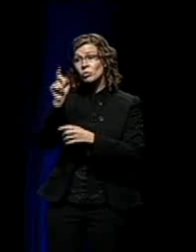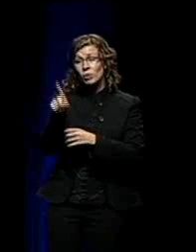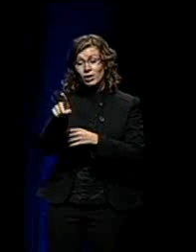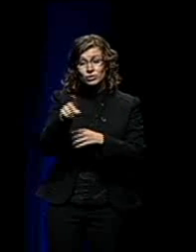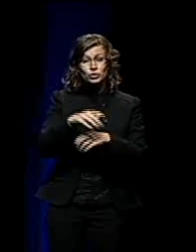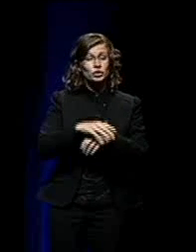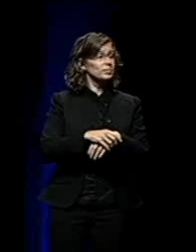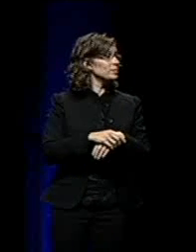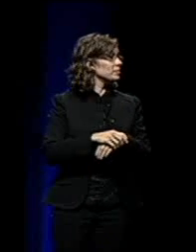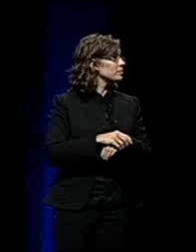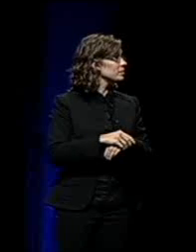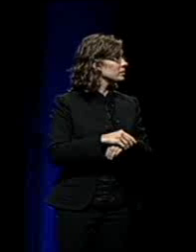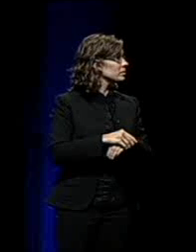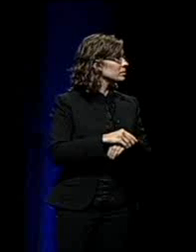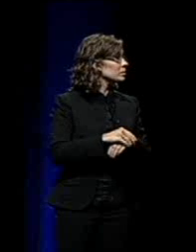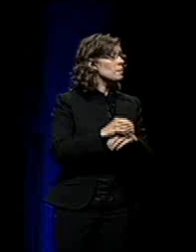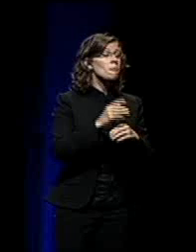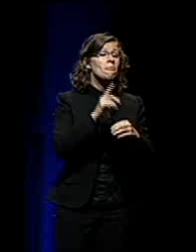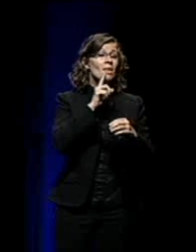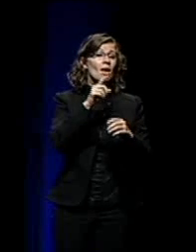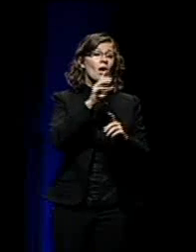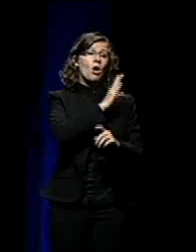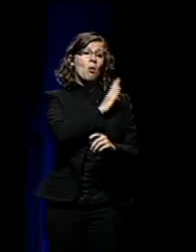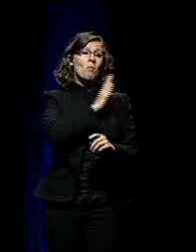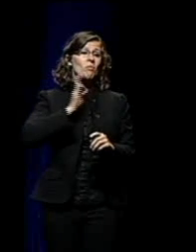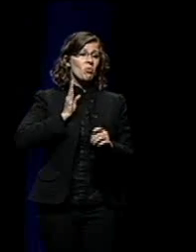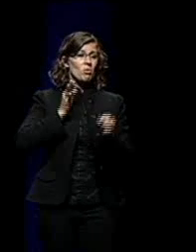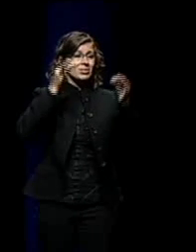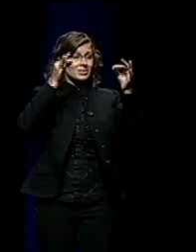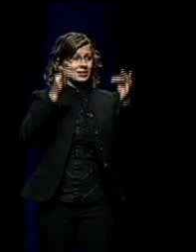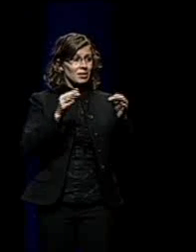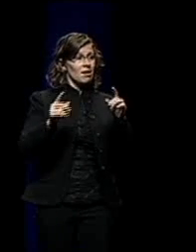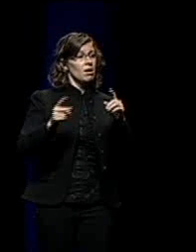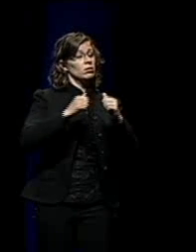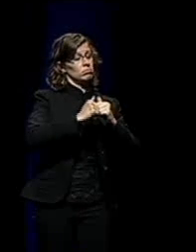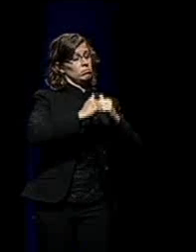by creating this NIC task force to